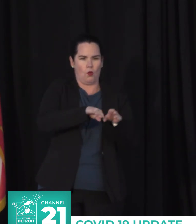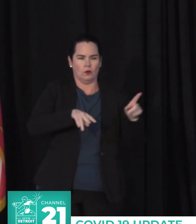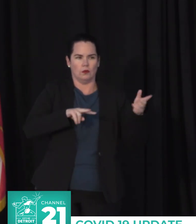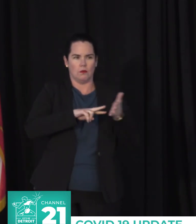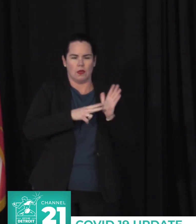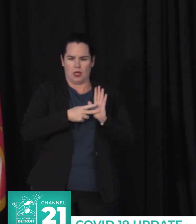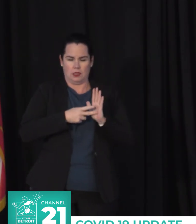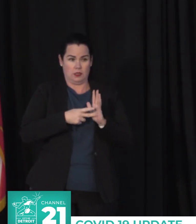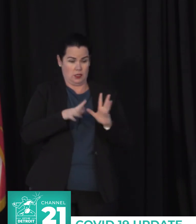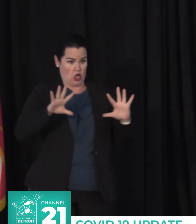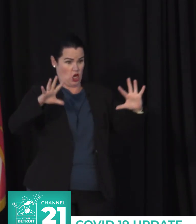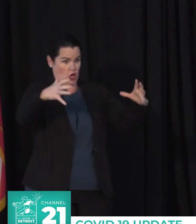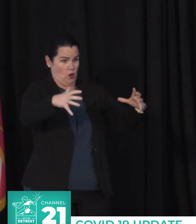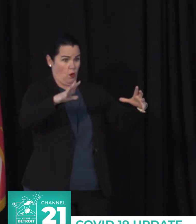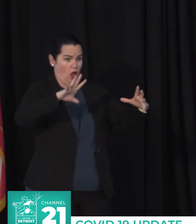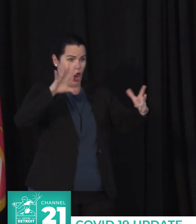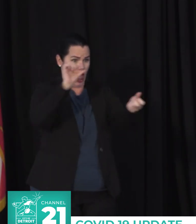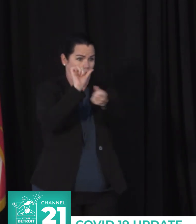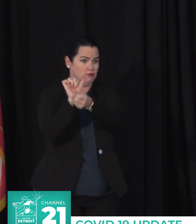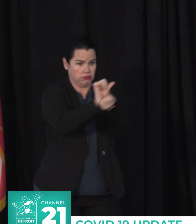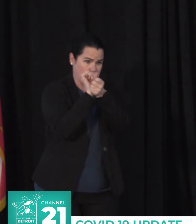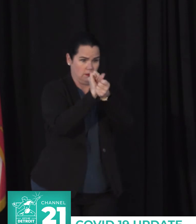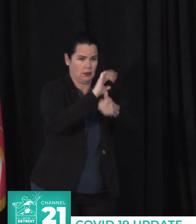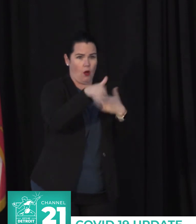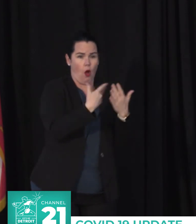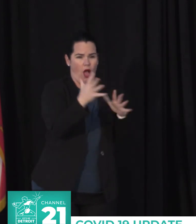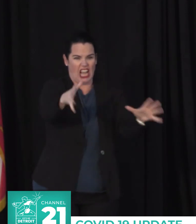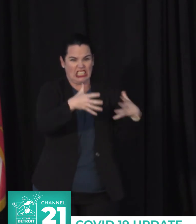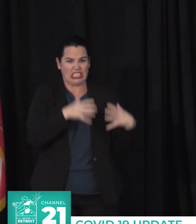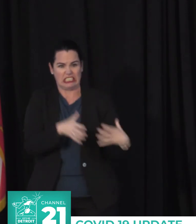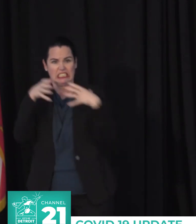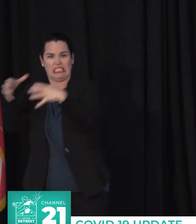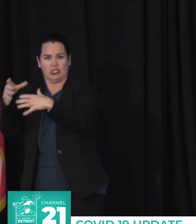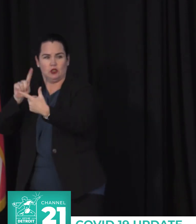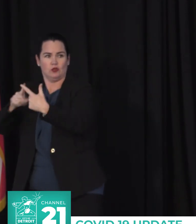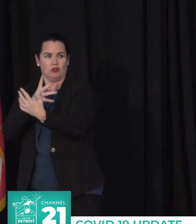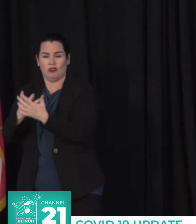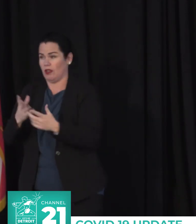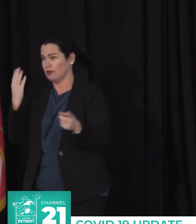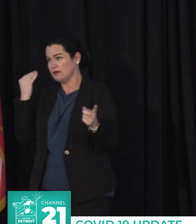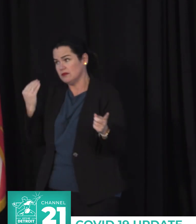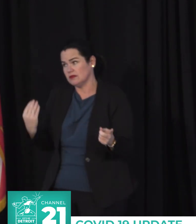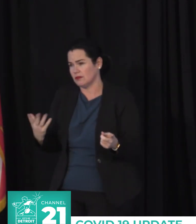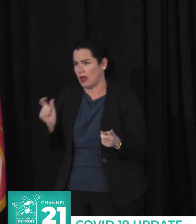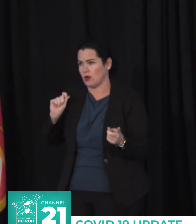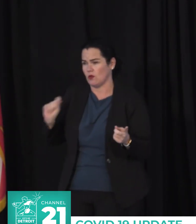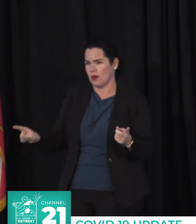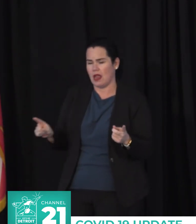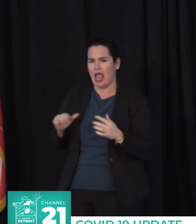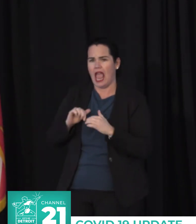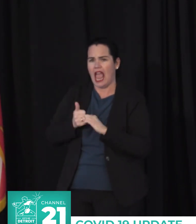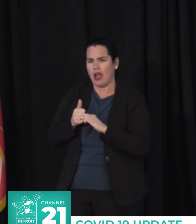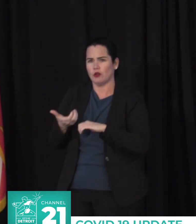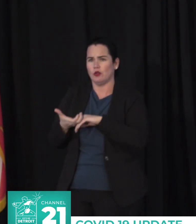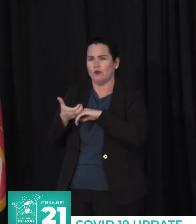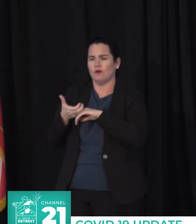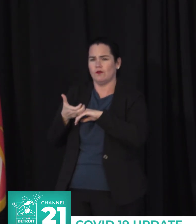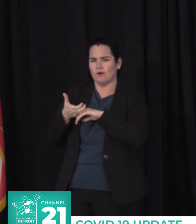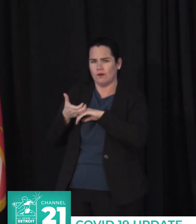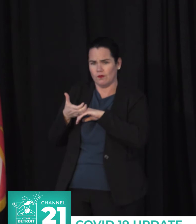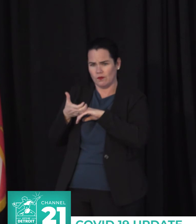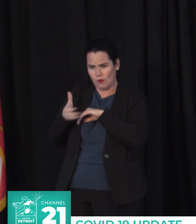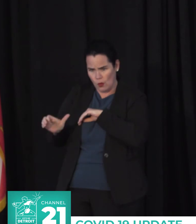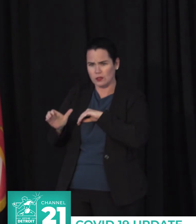going to round them all up and put them in jail? My question is, with all due respect, how do you enforce what's on the books